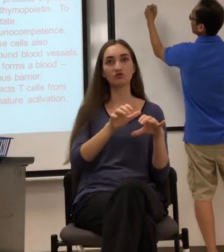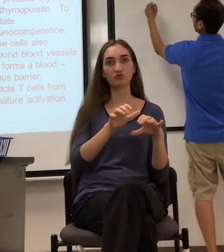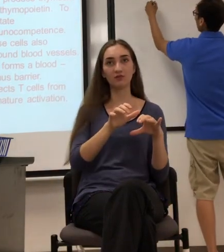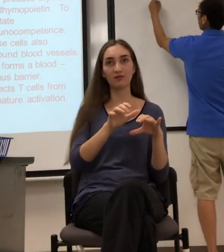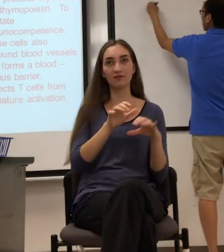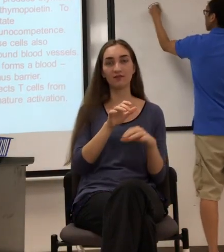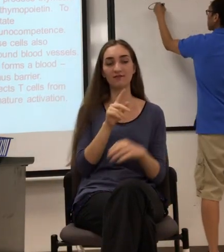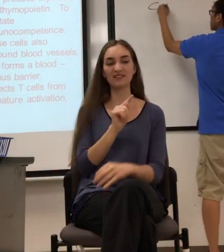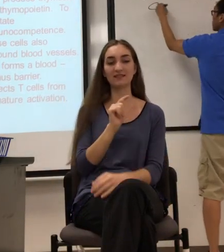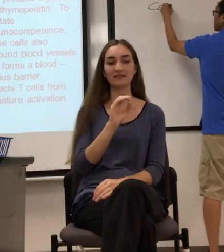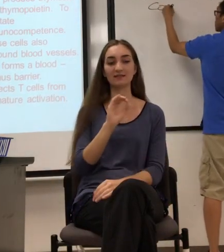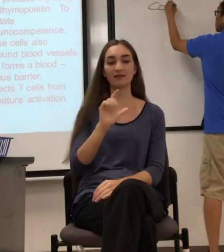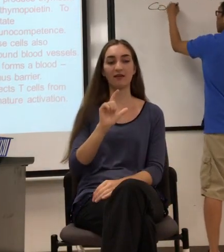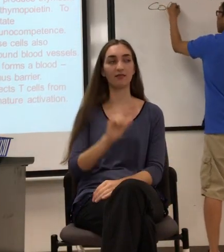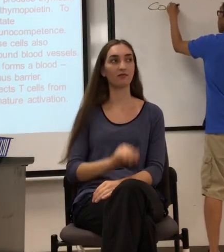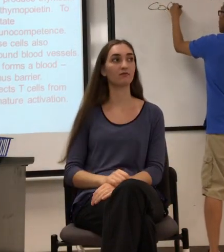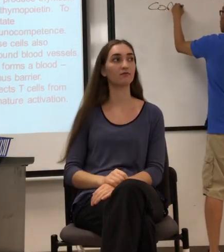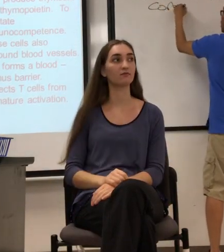So in the cortex,